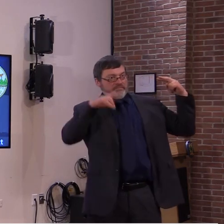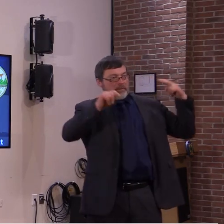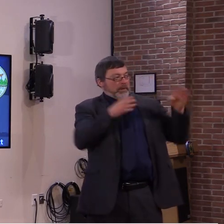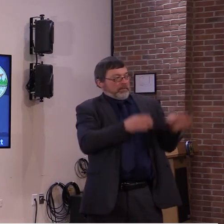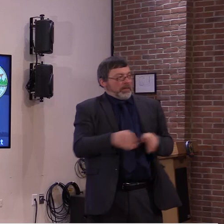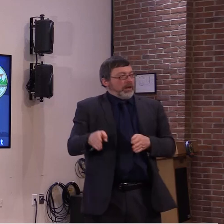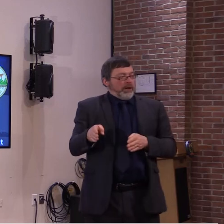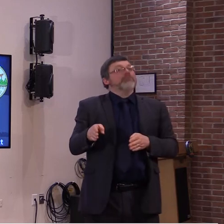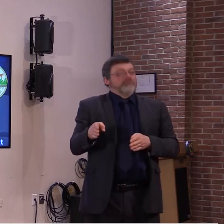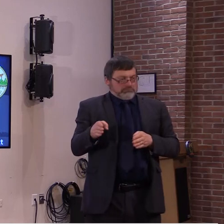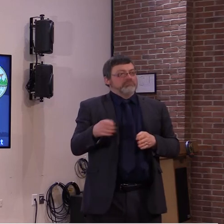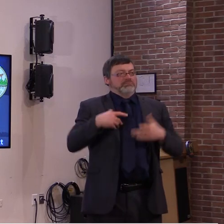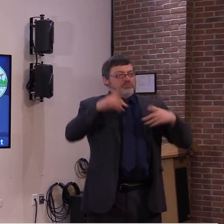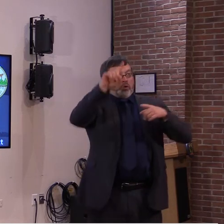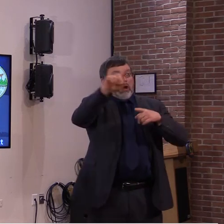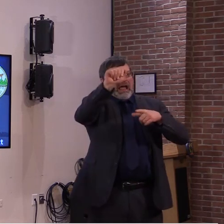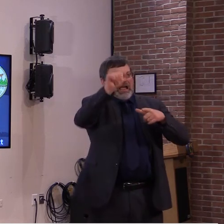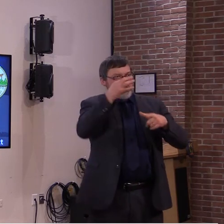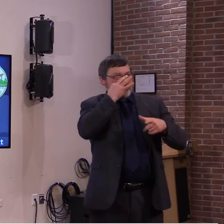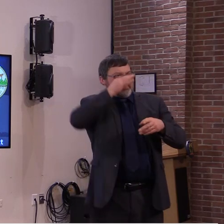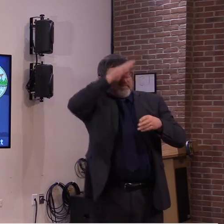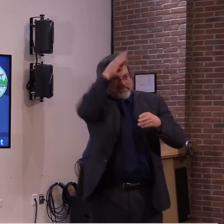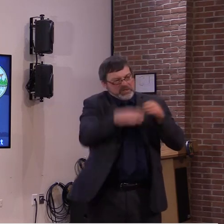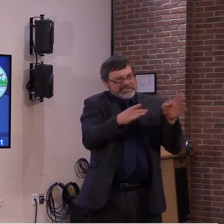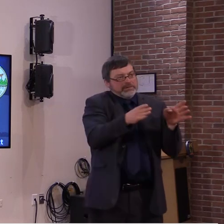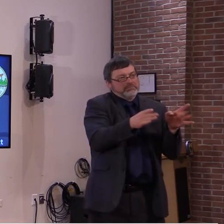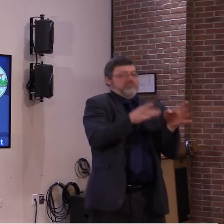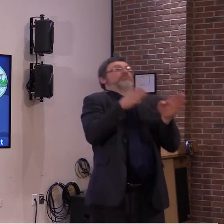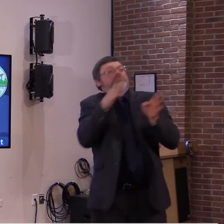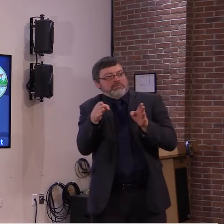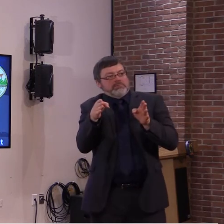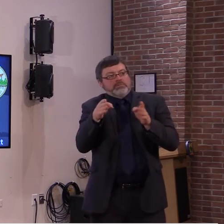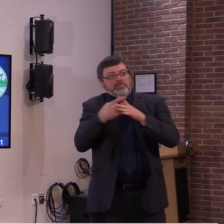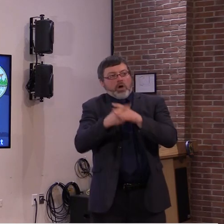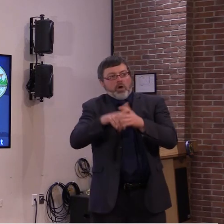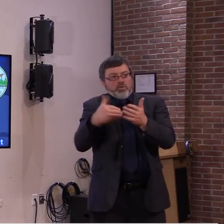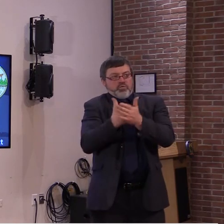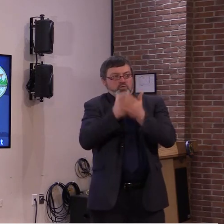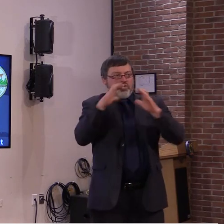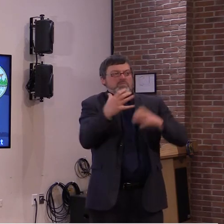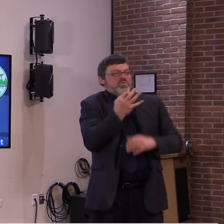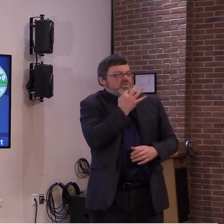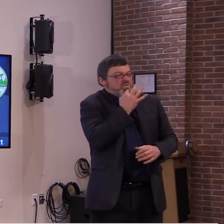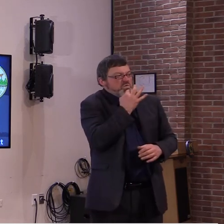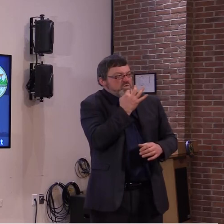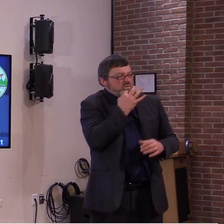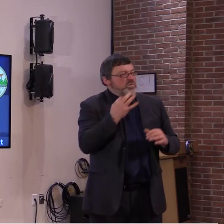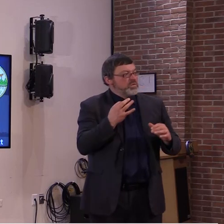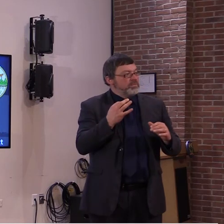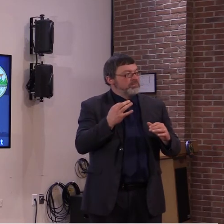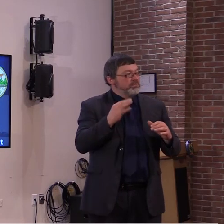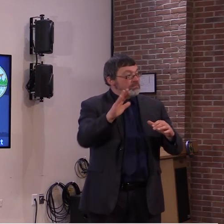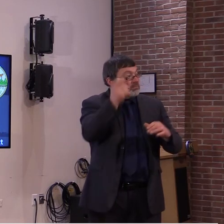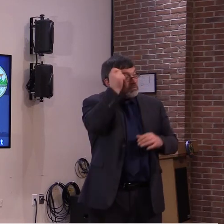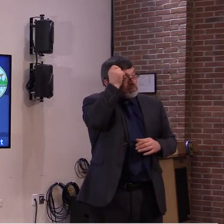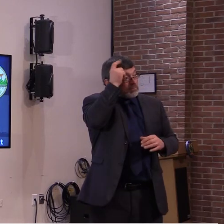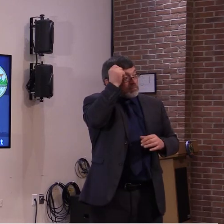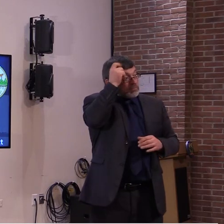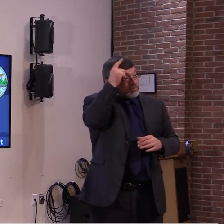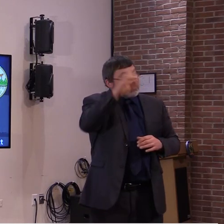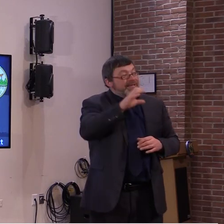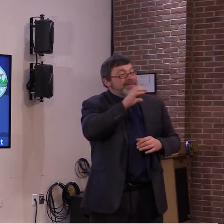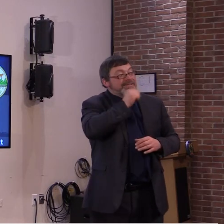of saving lives and reducing severe illness. First, individuals age 75 and